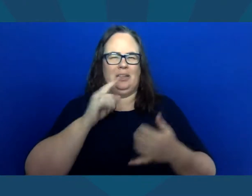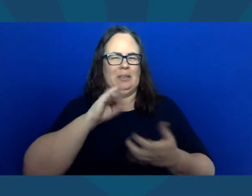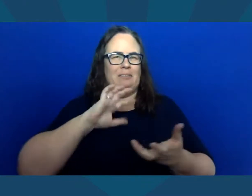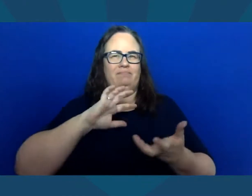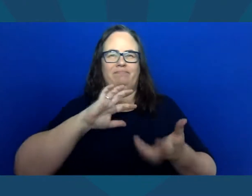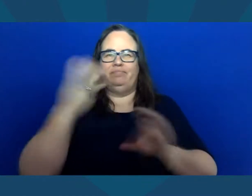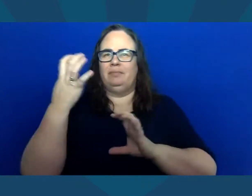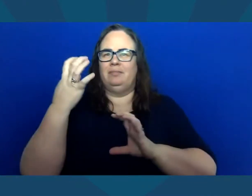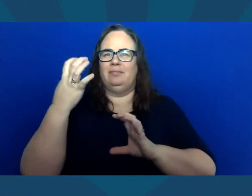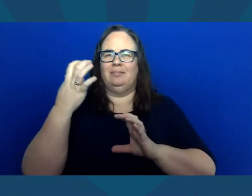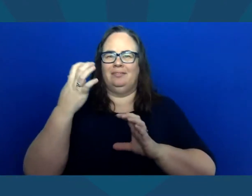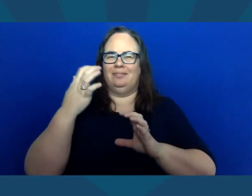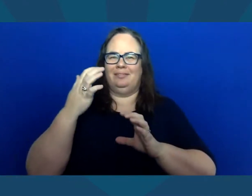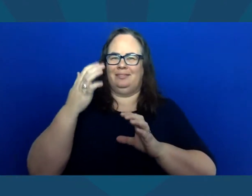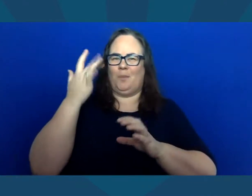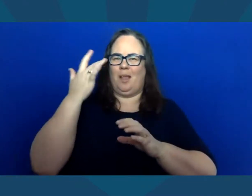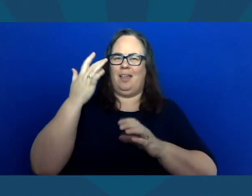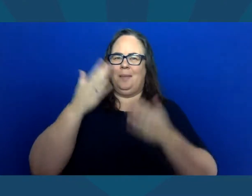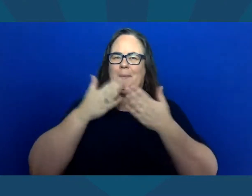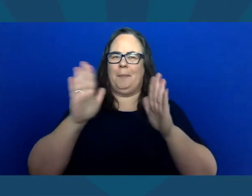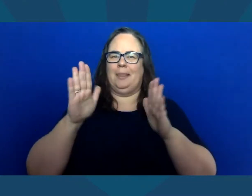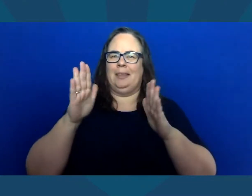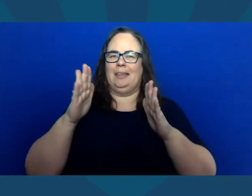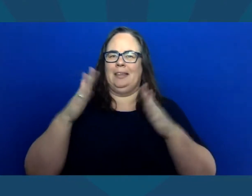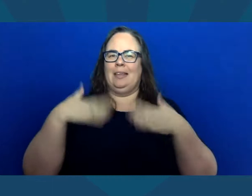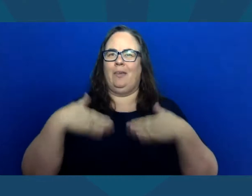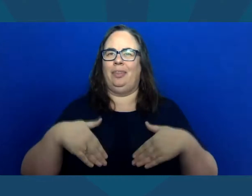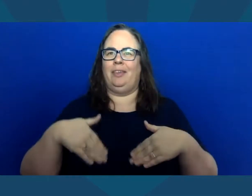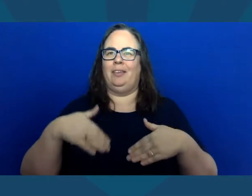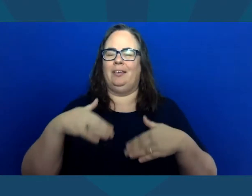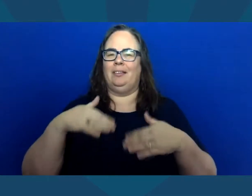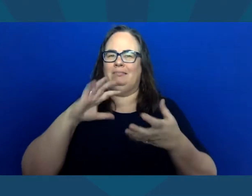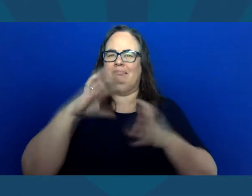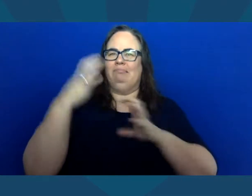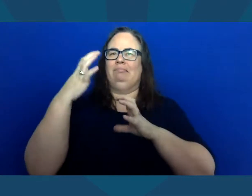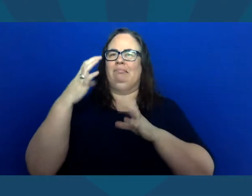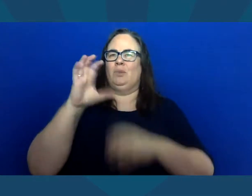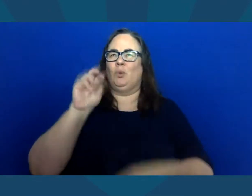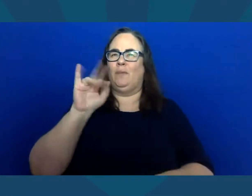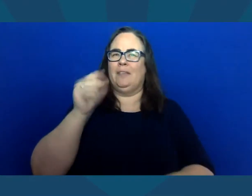in spasms caused by the public health crisis of COVID-19.